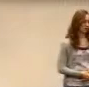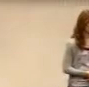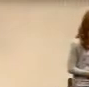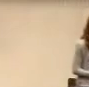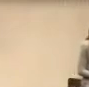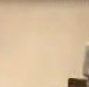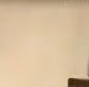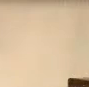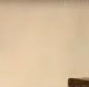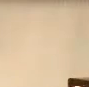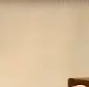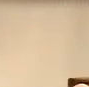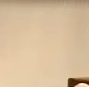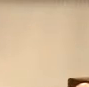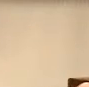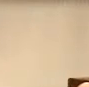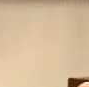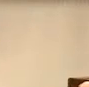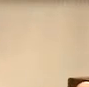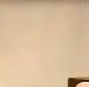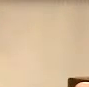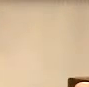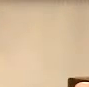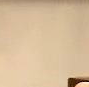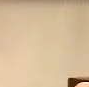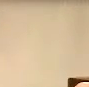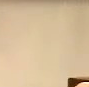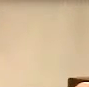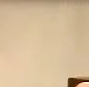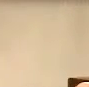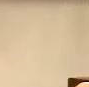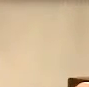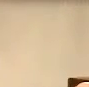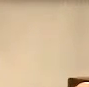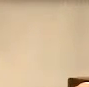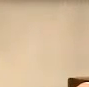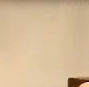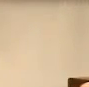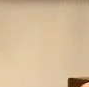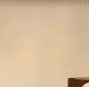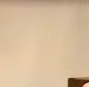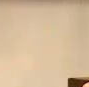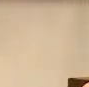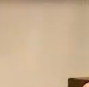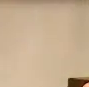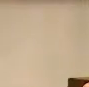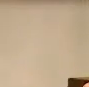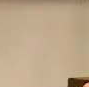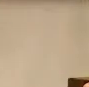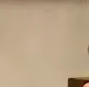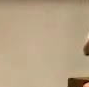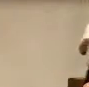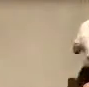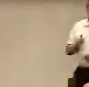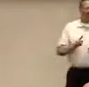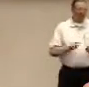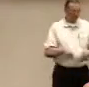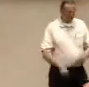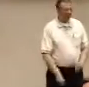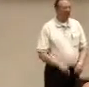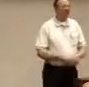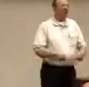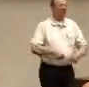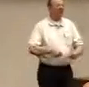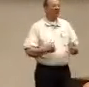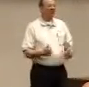I want you guys to know I have graduated to shoelaces. I can tie them now, so I don't have to wear house shoes anymore. Actually, I pre-tied them and I